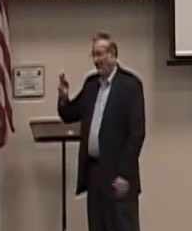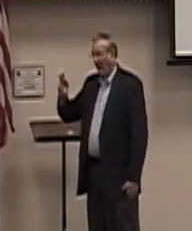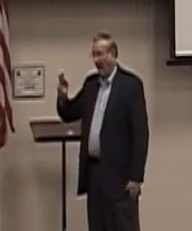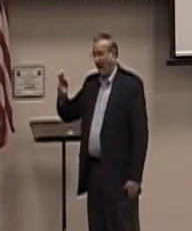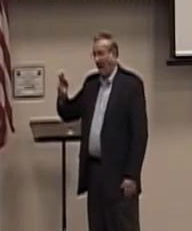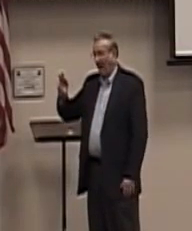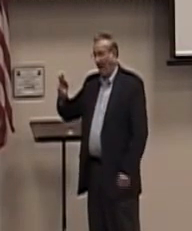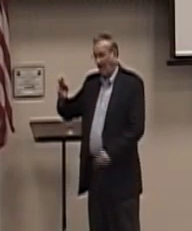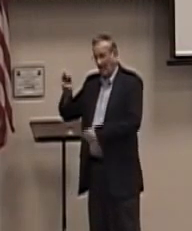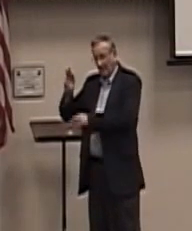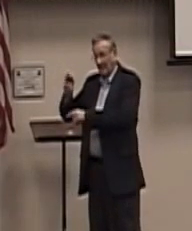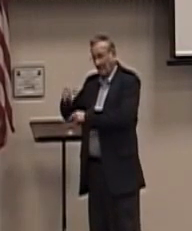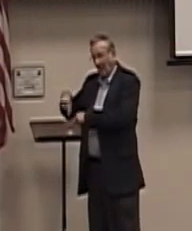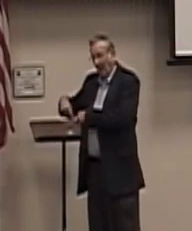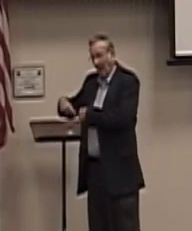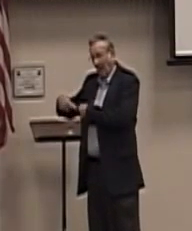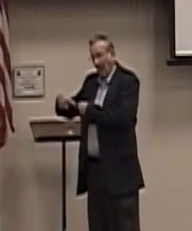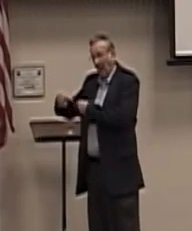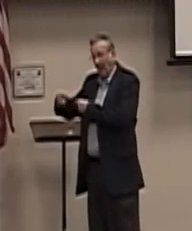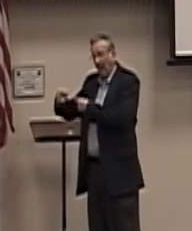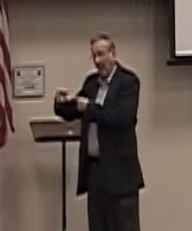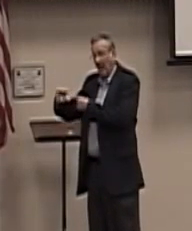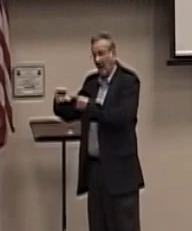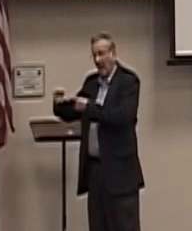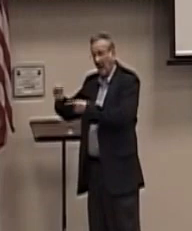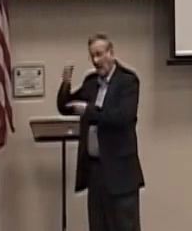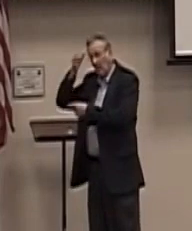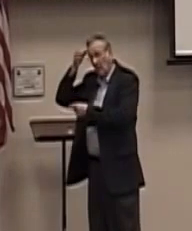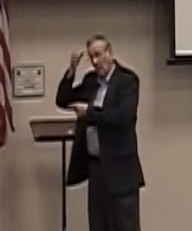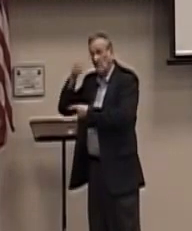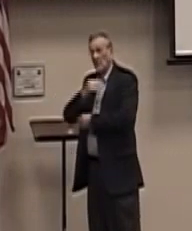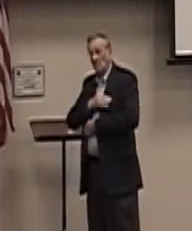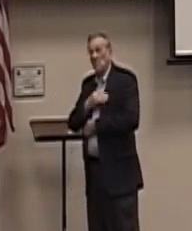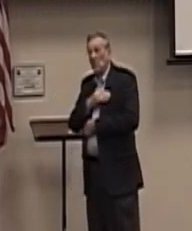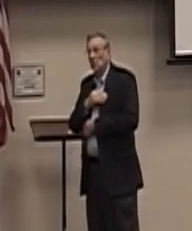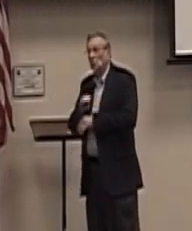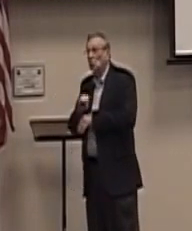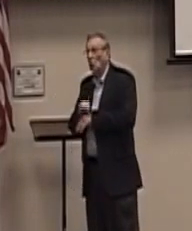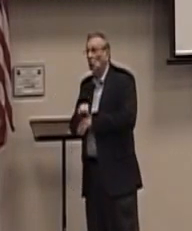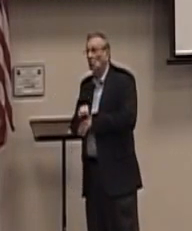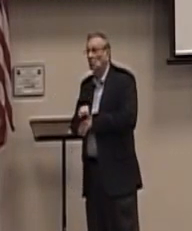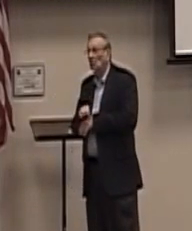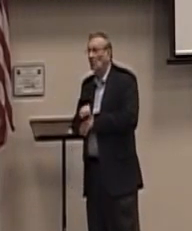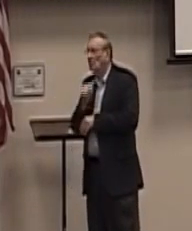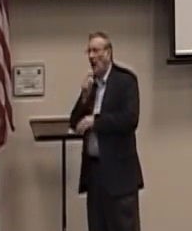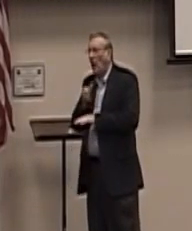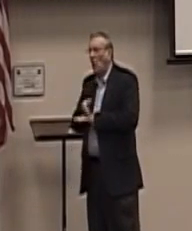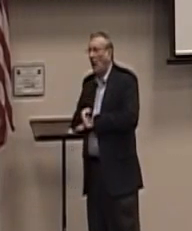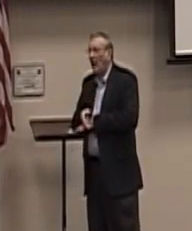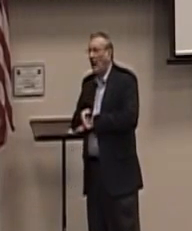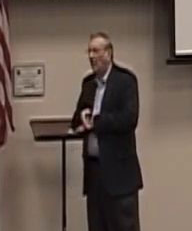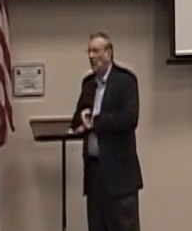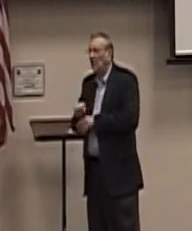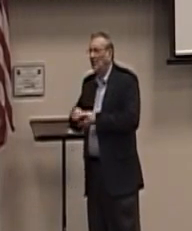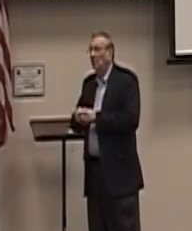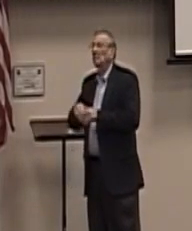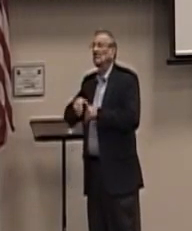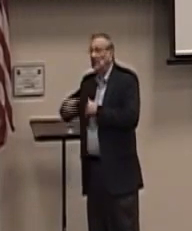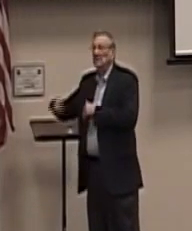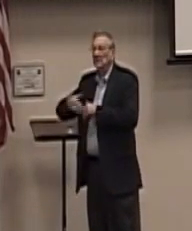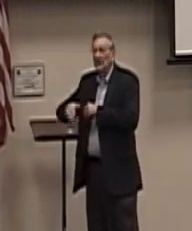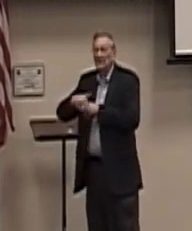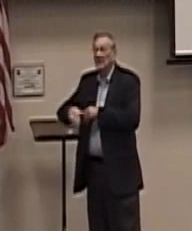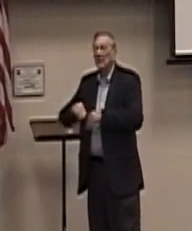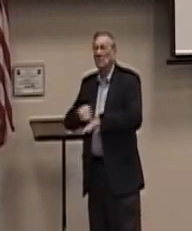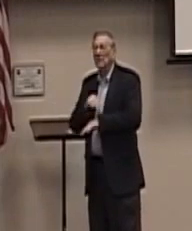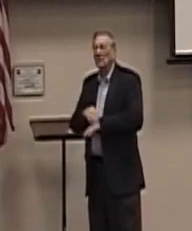almost since that day of its conception, it has been a missional church. And not long after it started to send foreign missionaries. And so